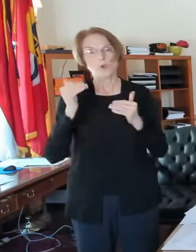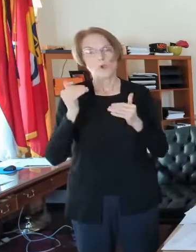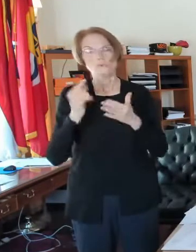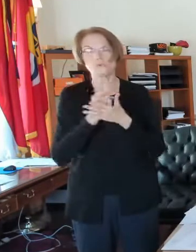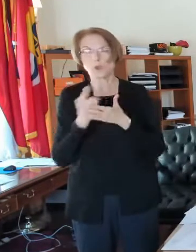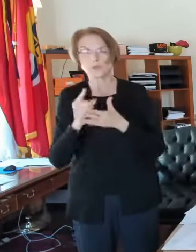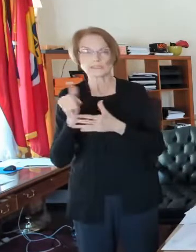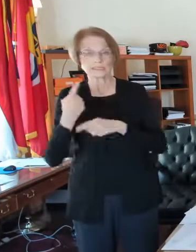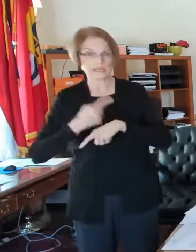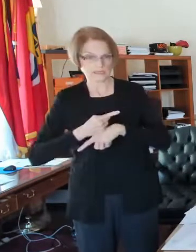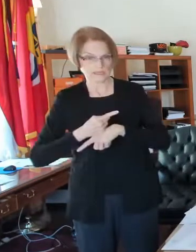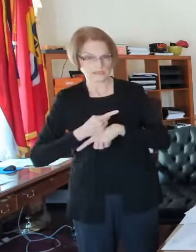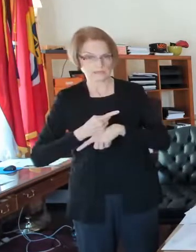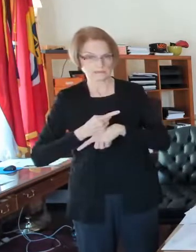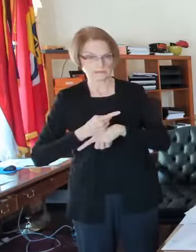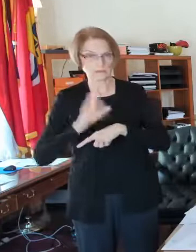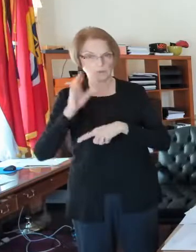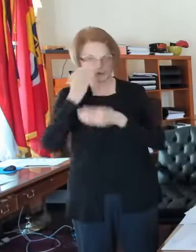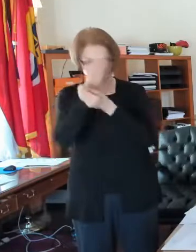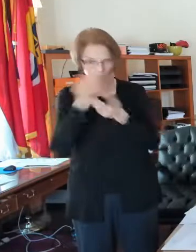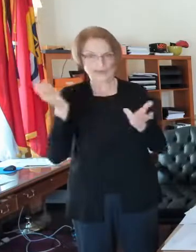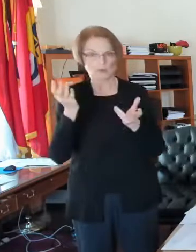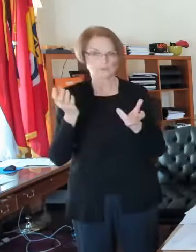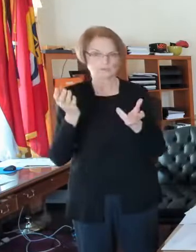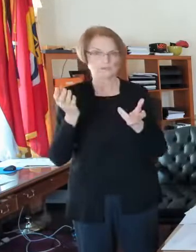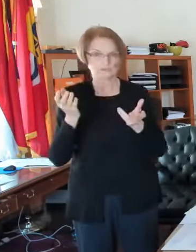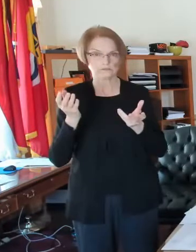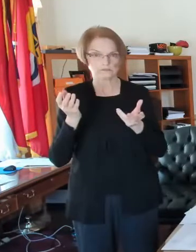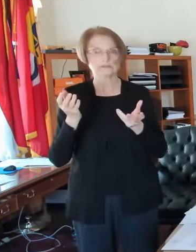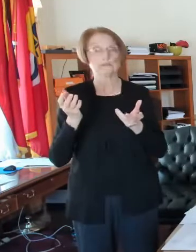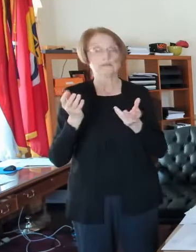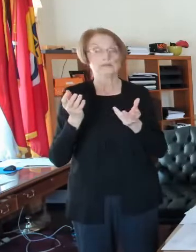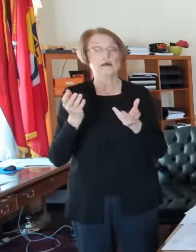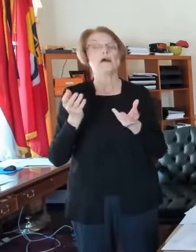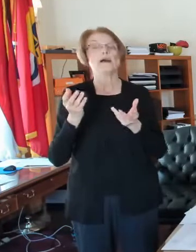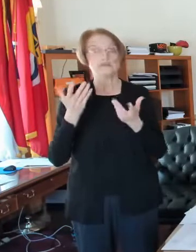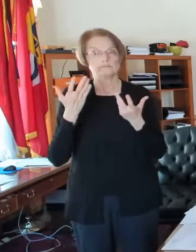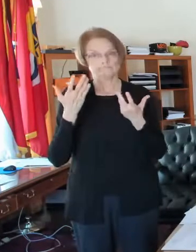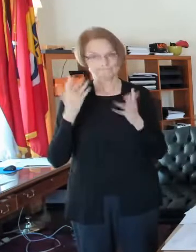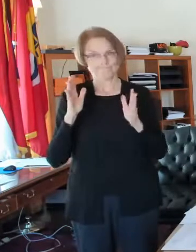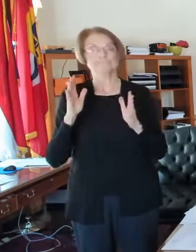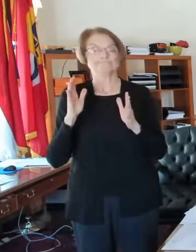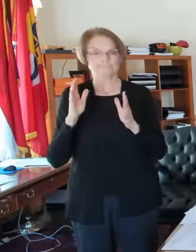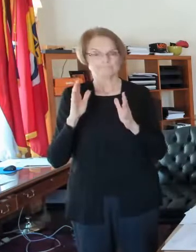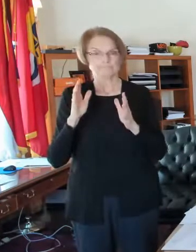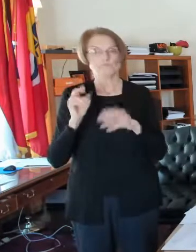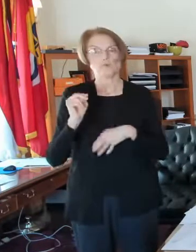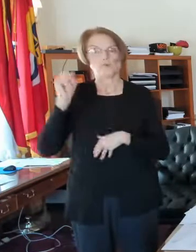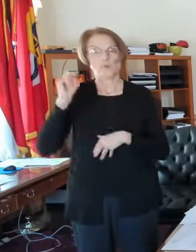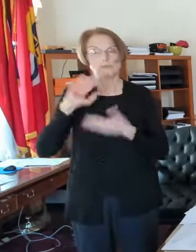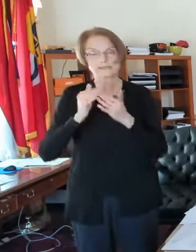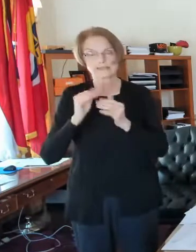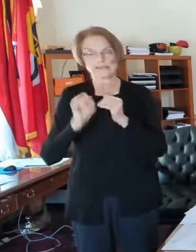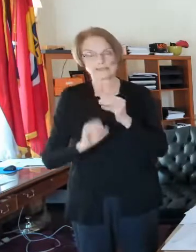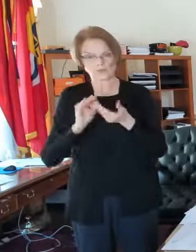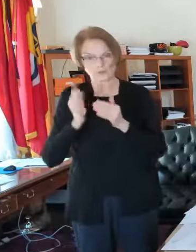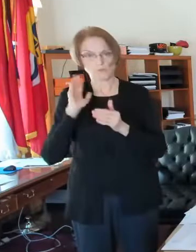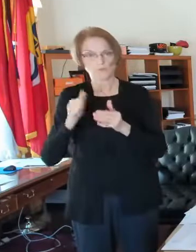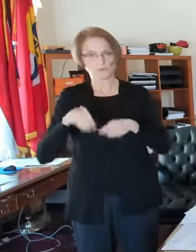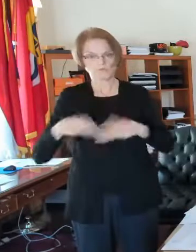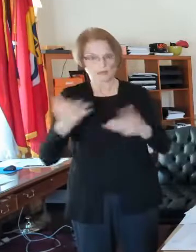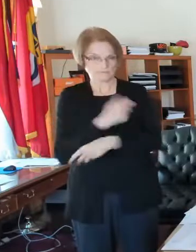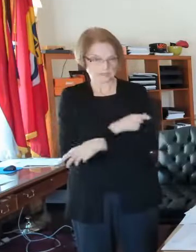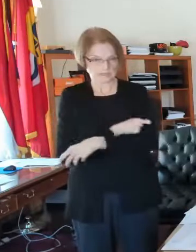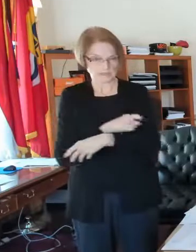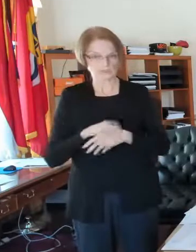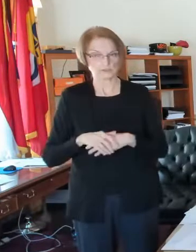10 days we will we'll announce it before then, but we will have an event for North and for South. We will be working off of